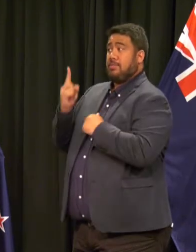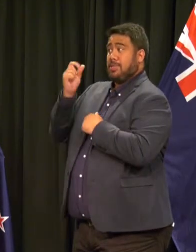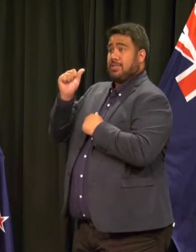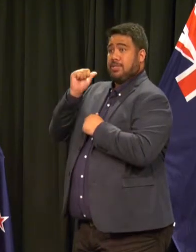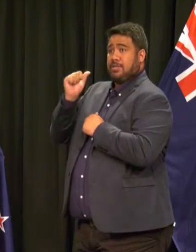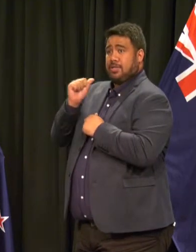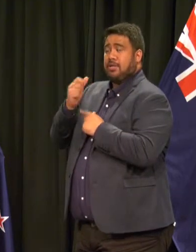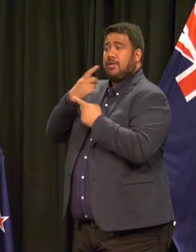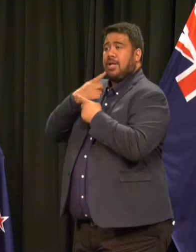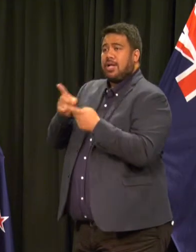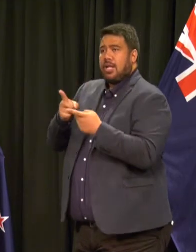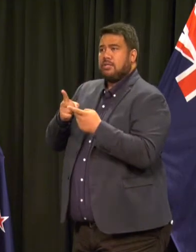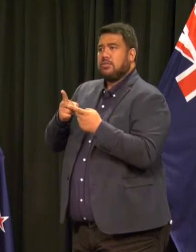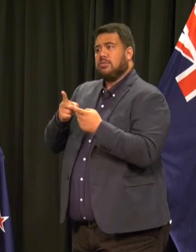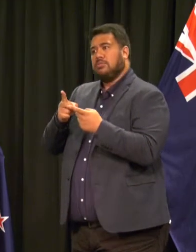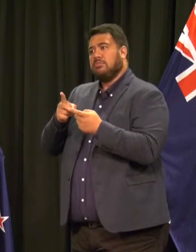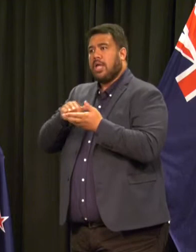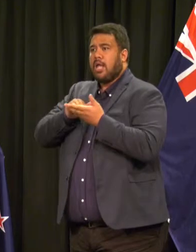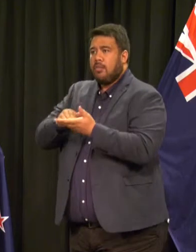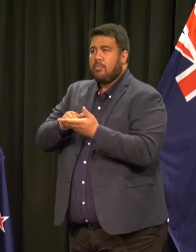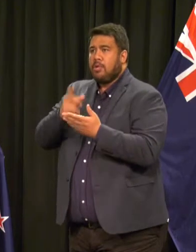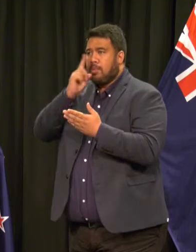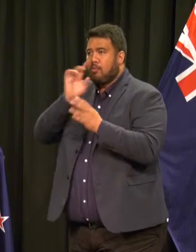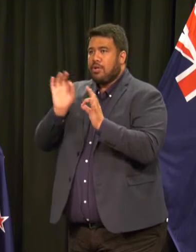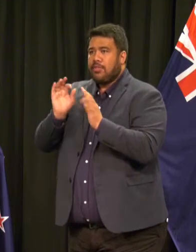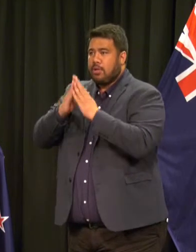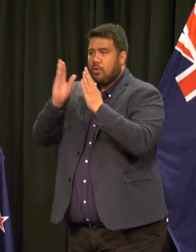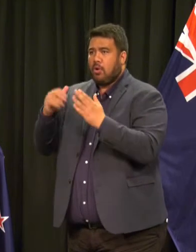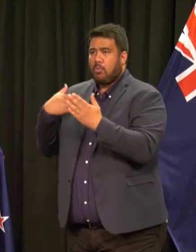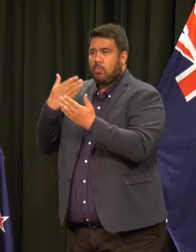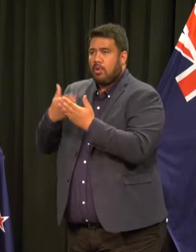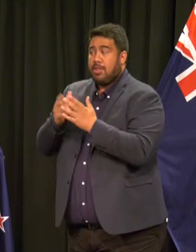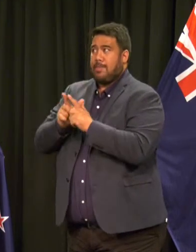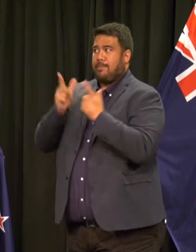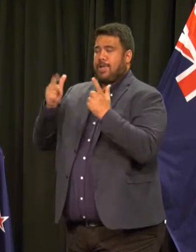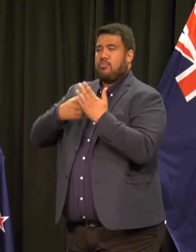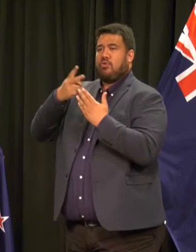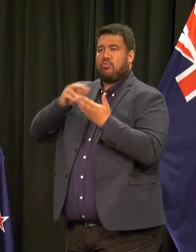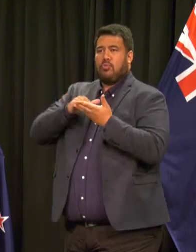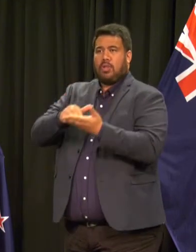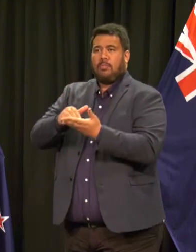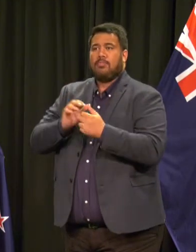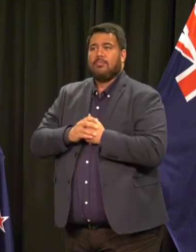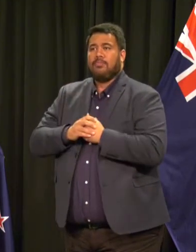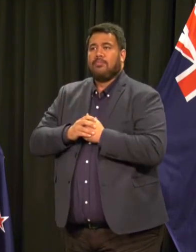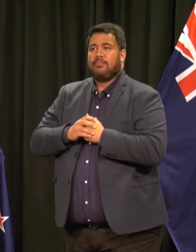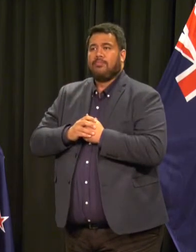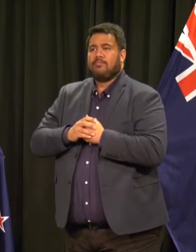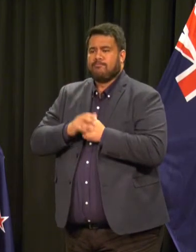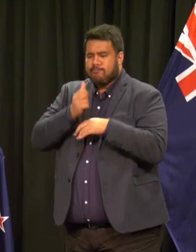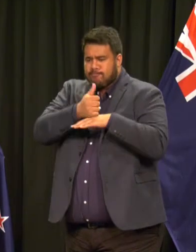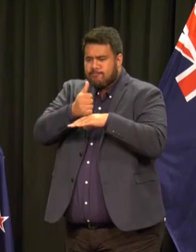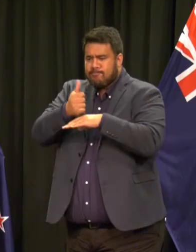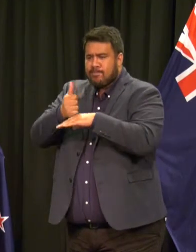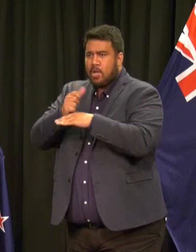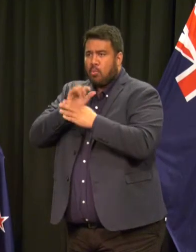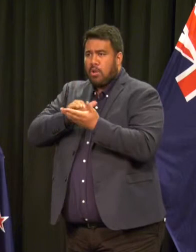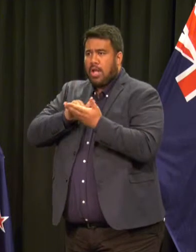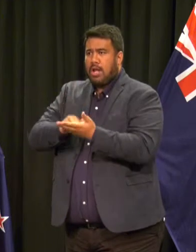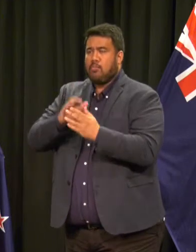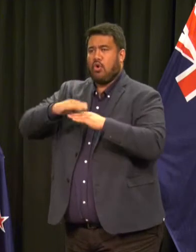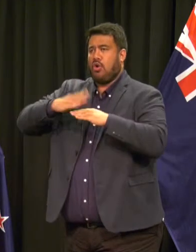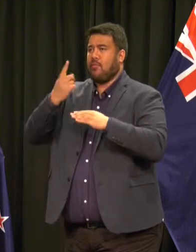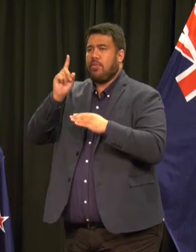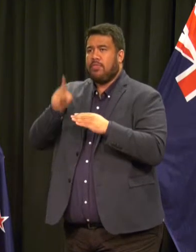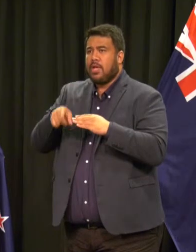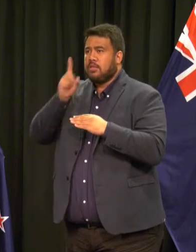largest number of chronic homeless people ever. These measures will, in the immediate term, turn around the lives of more than